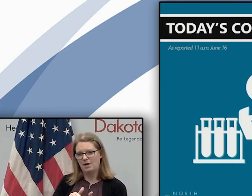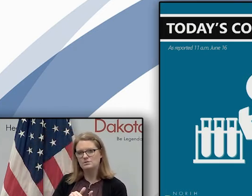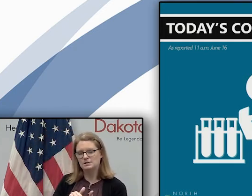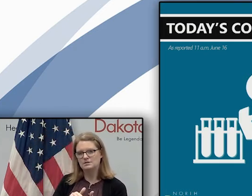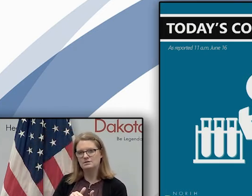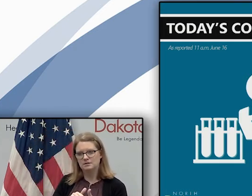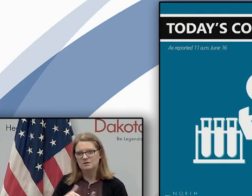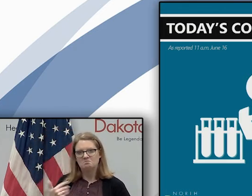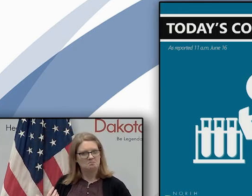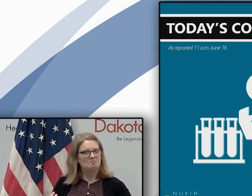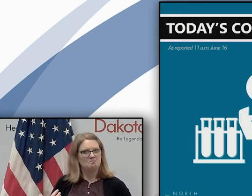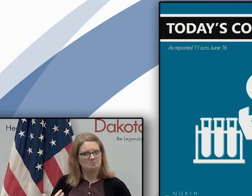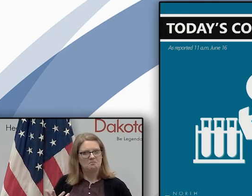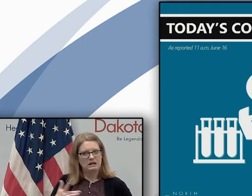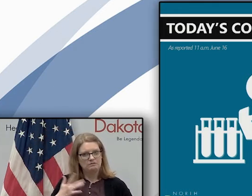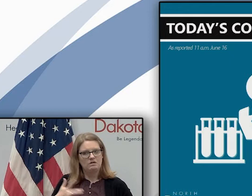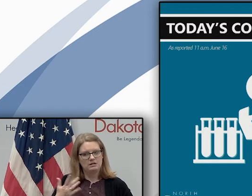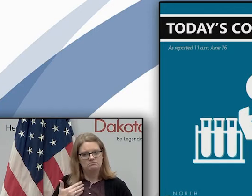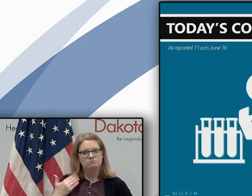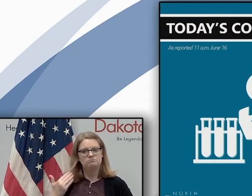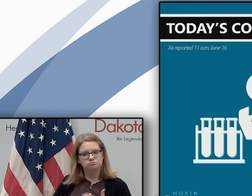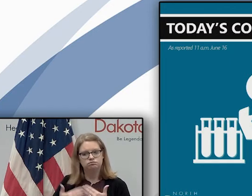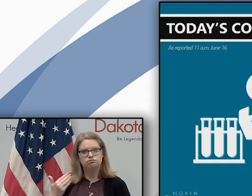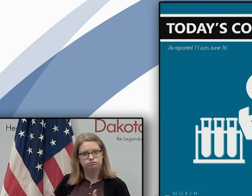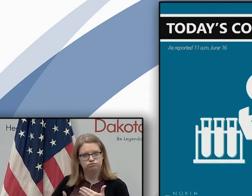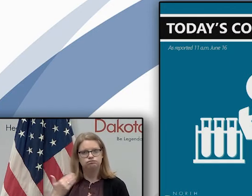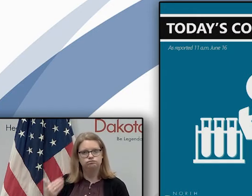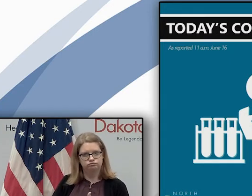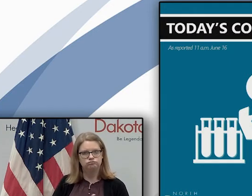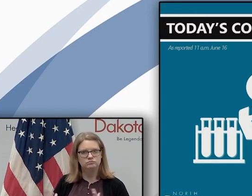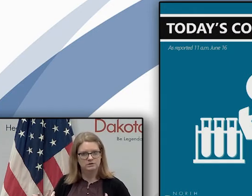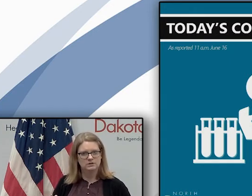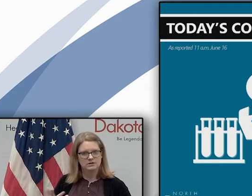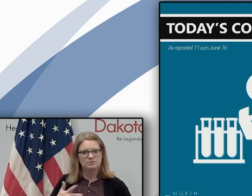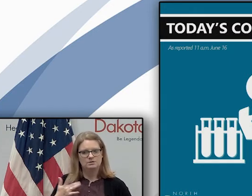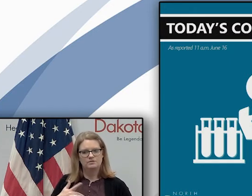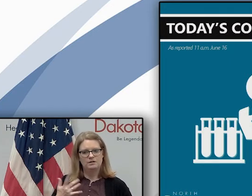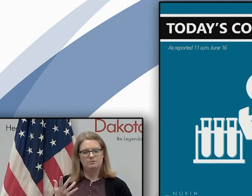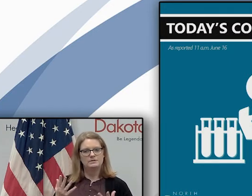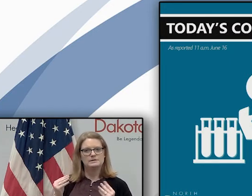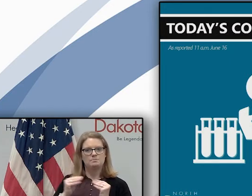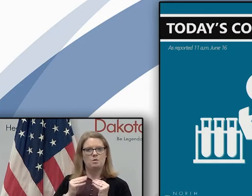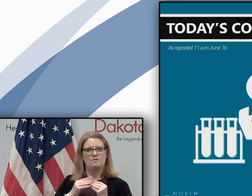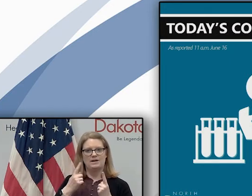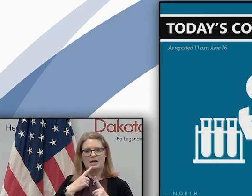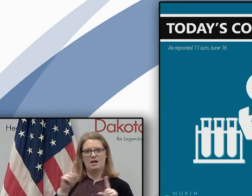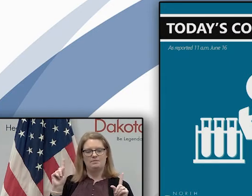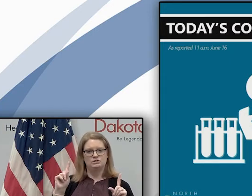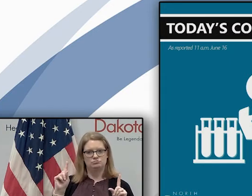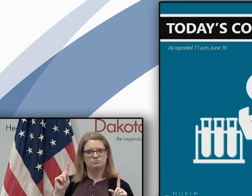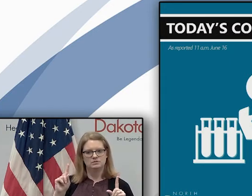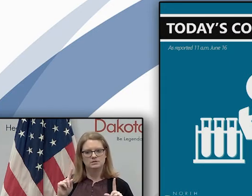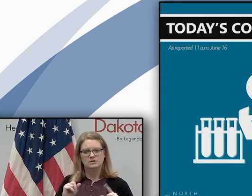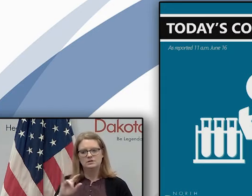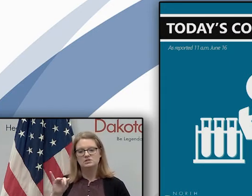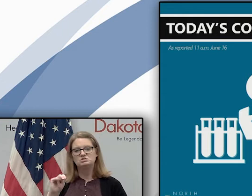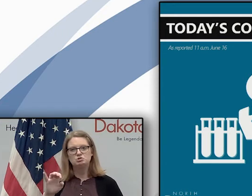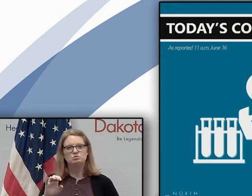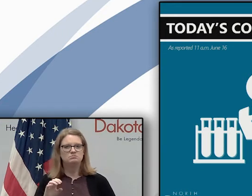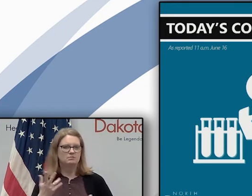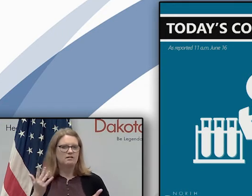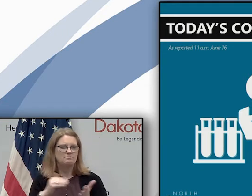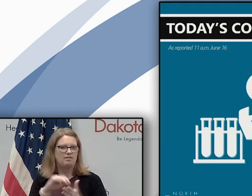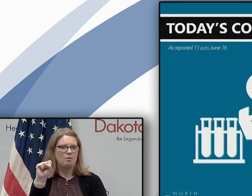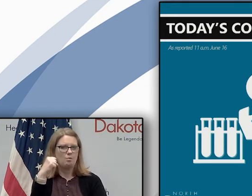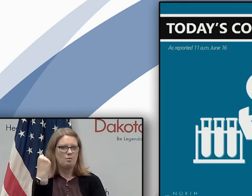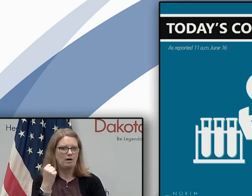are on track to be well ahead of what we got accomplished in May, which was our, of course, previous record. June looks to set another